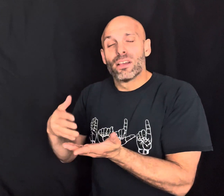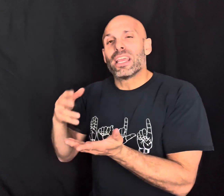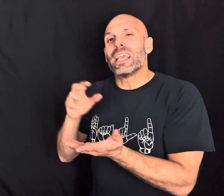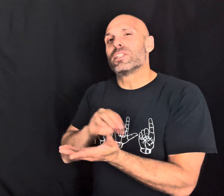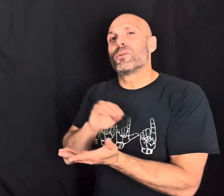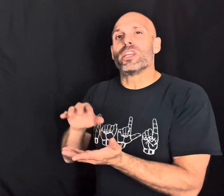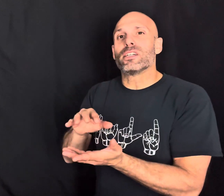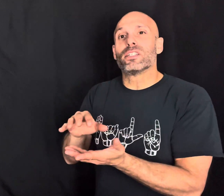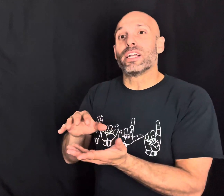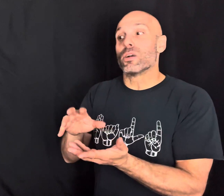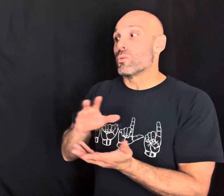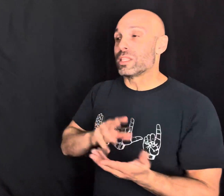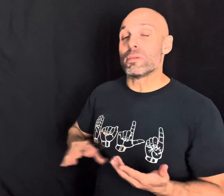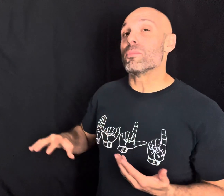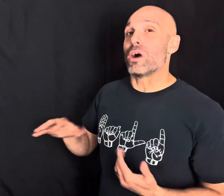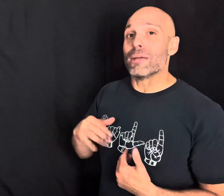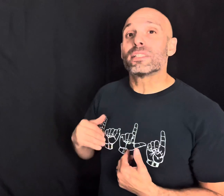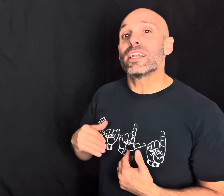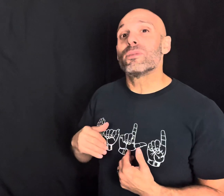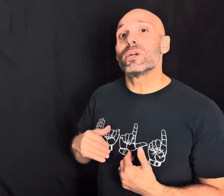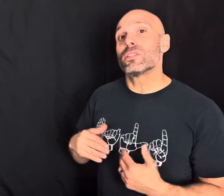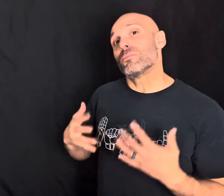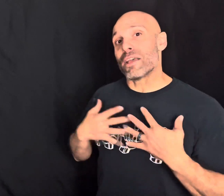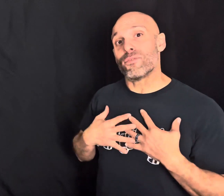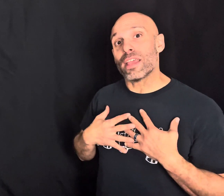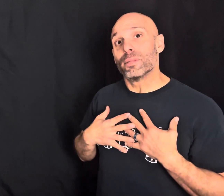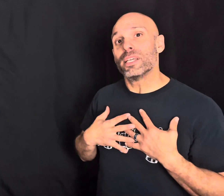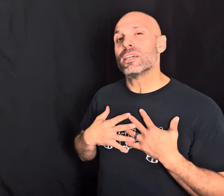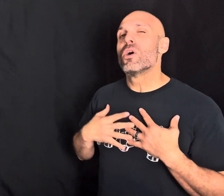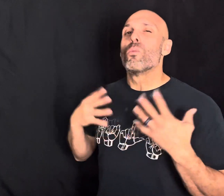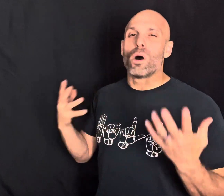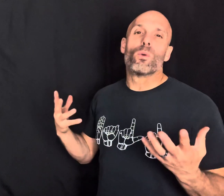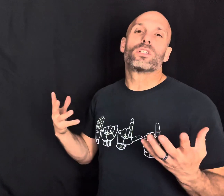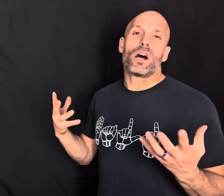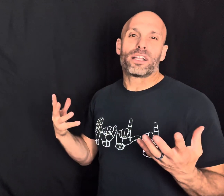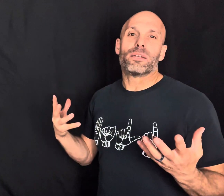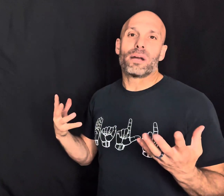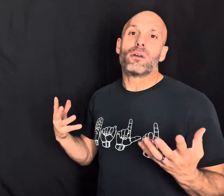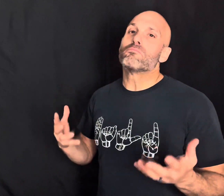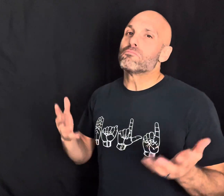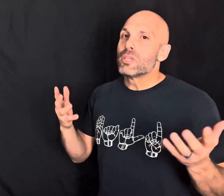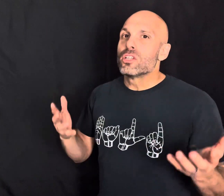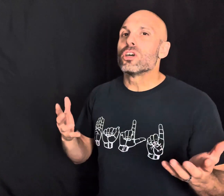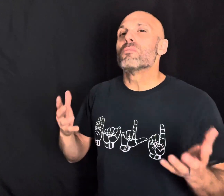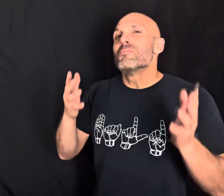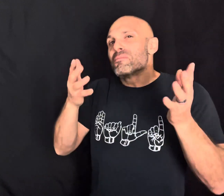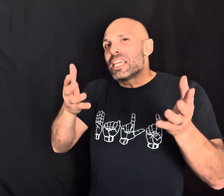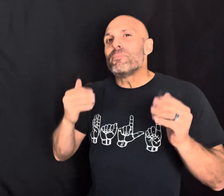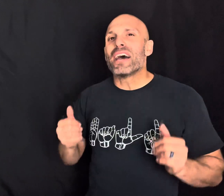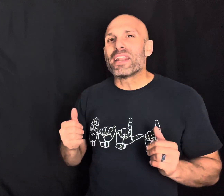It's pretty clear with the people I'm signing with, my family, what we're talking about. So keep that in